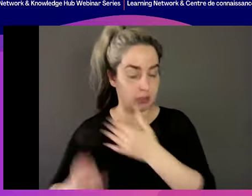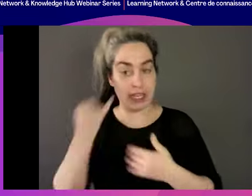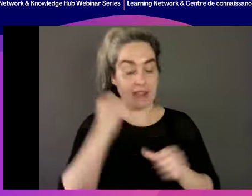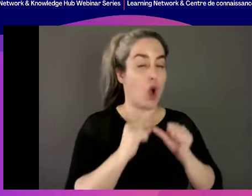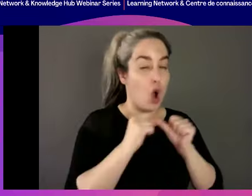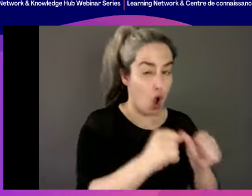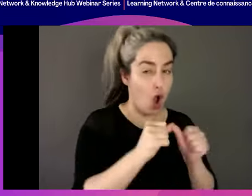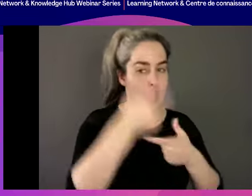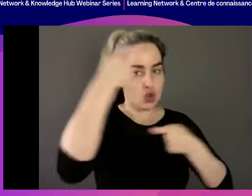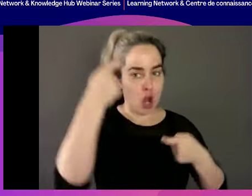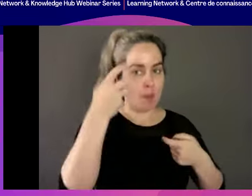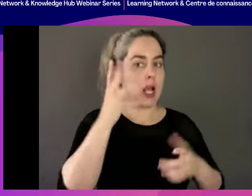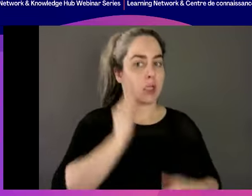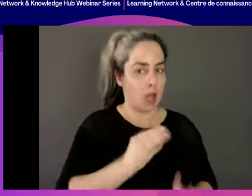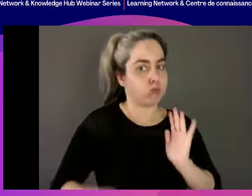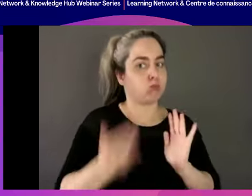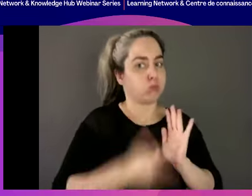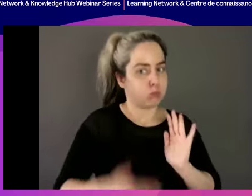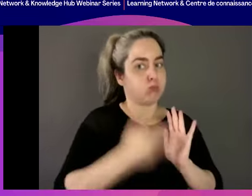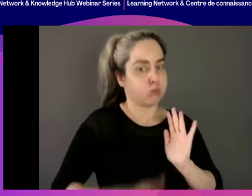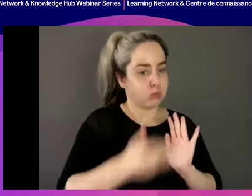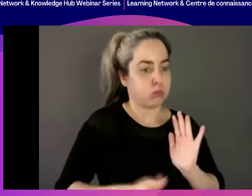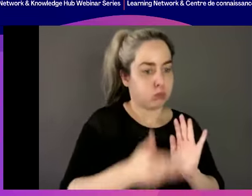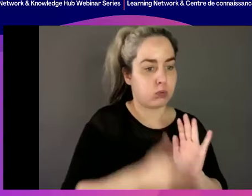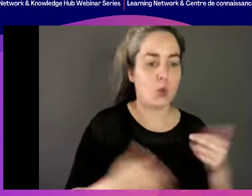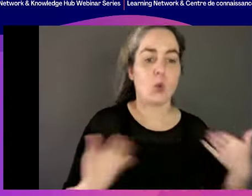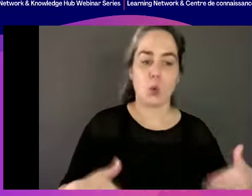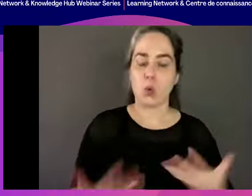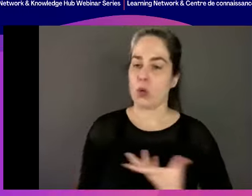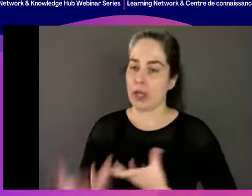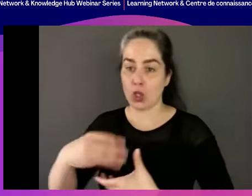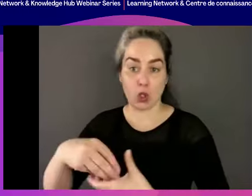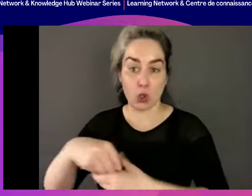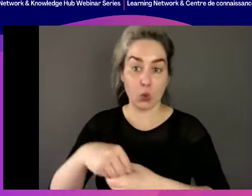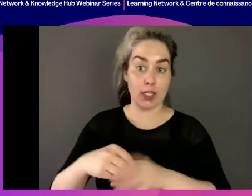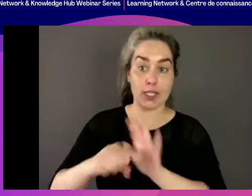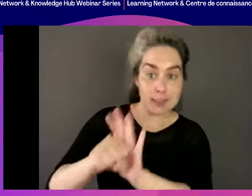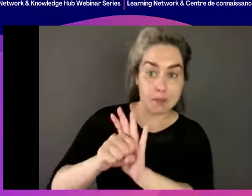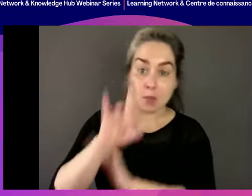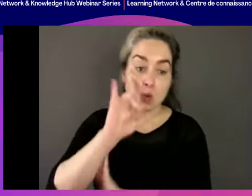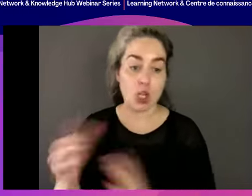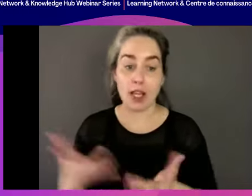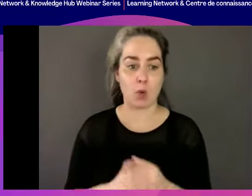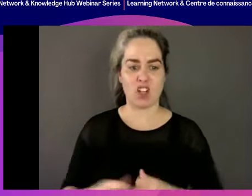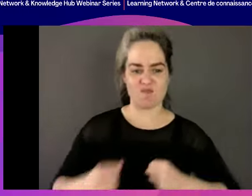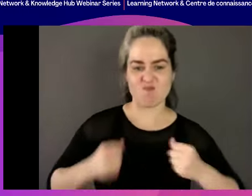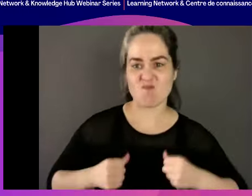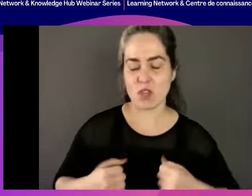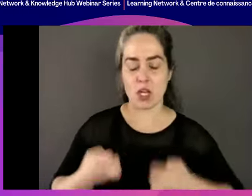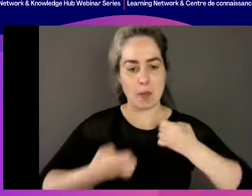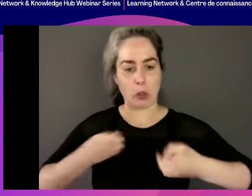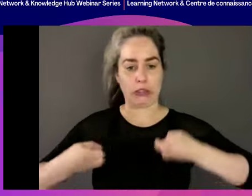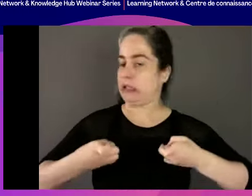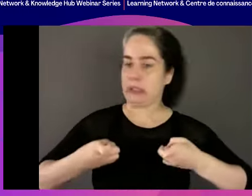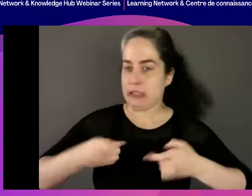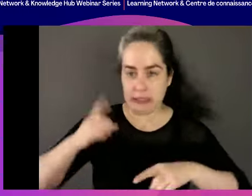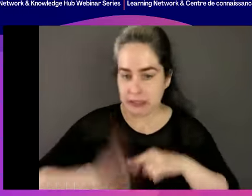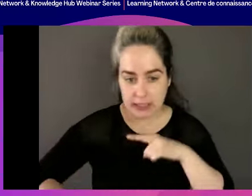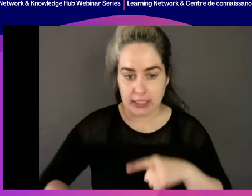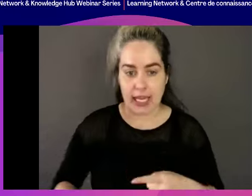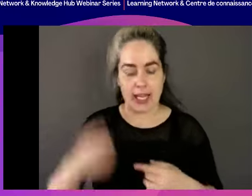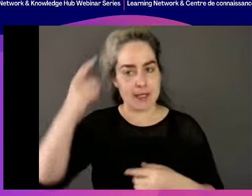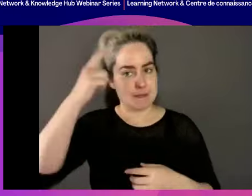trauma. That includes aggression, emotional regulation issues, problems with cognition, distress symptoms,